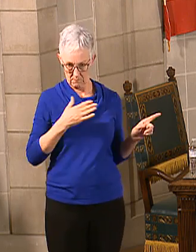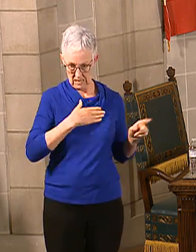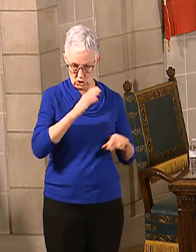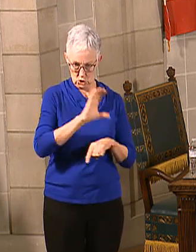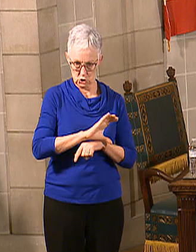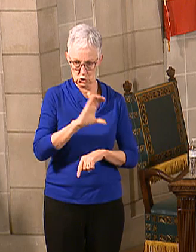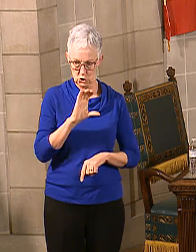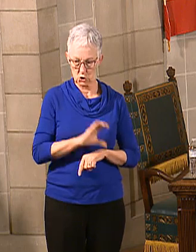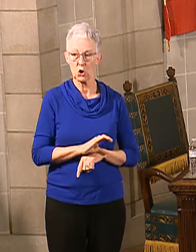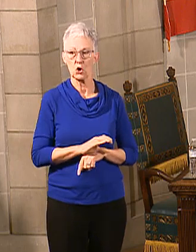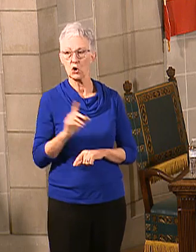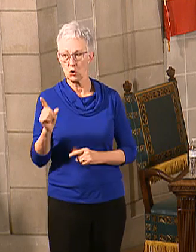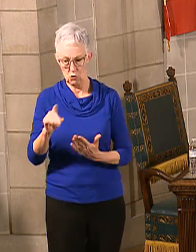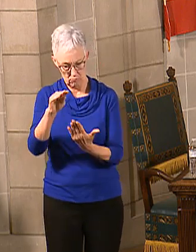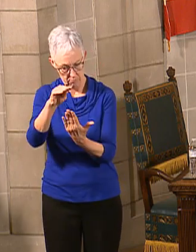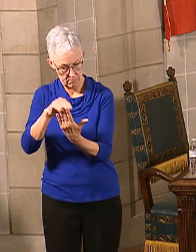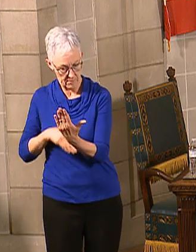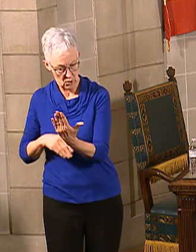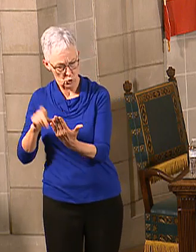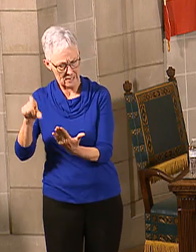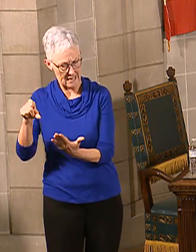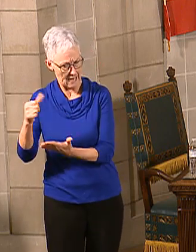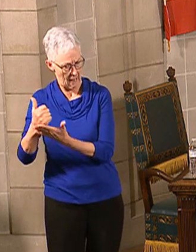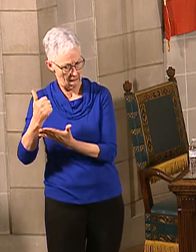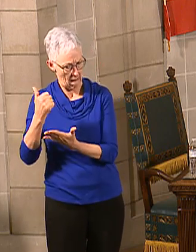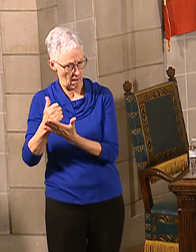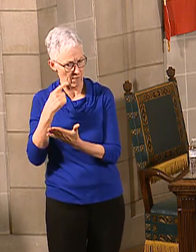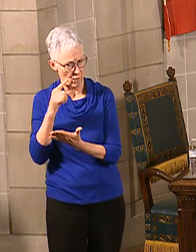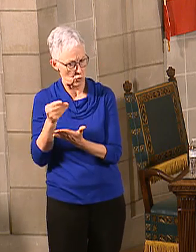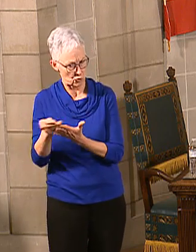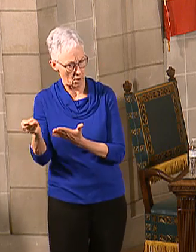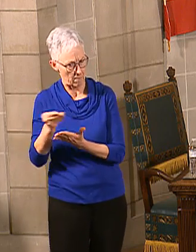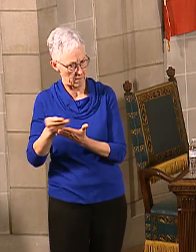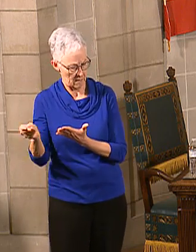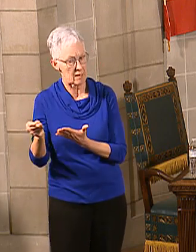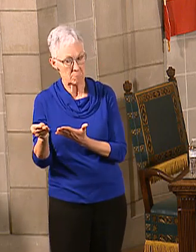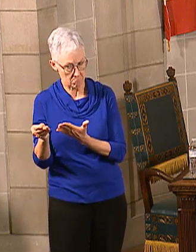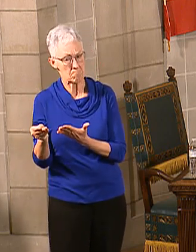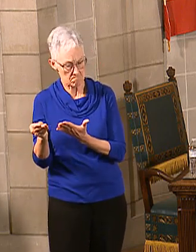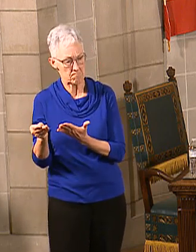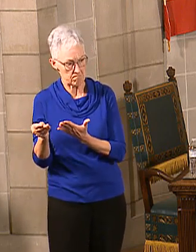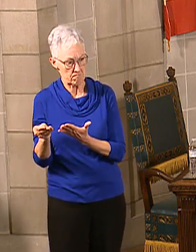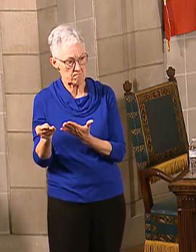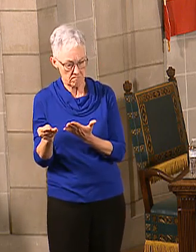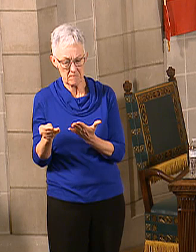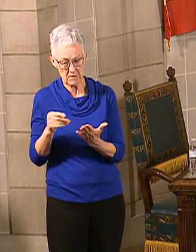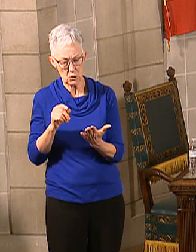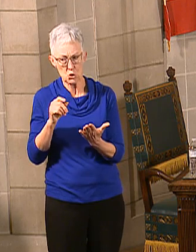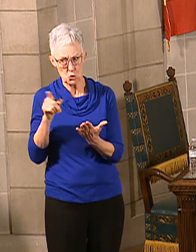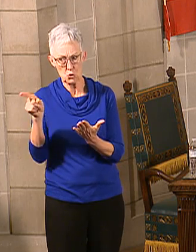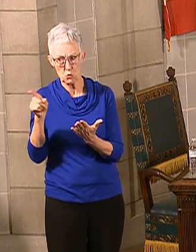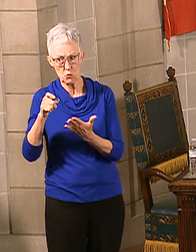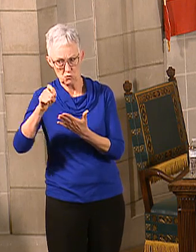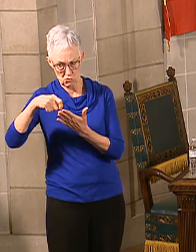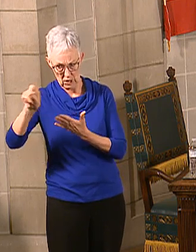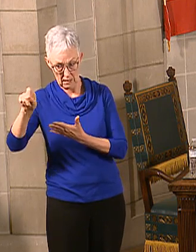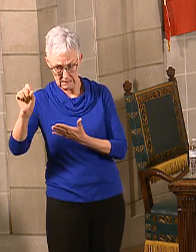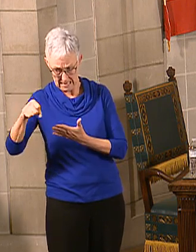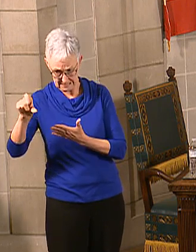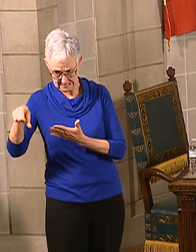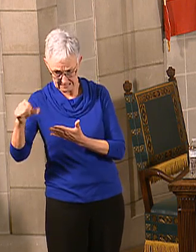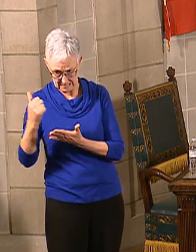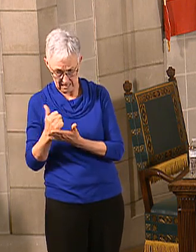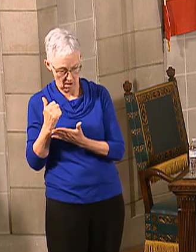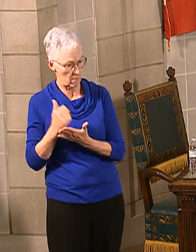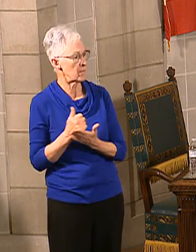match you up. The other form was, if you're able to shop, fill out this form, we'll match you up. There is help out there.